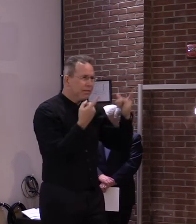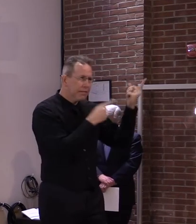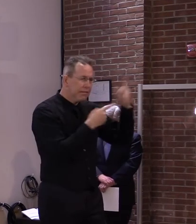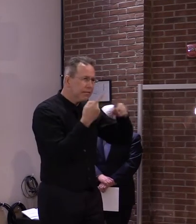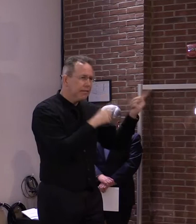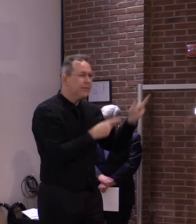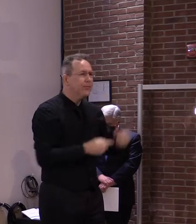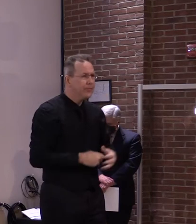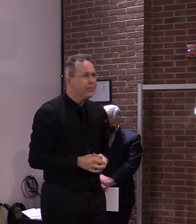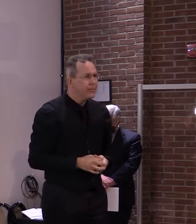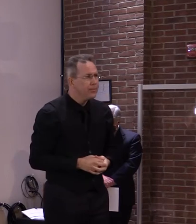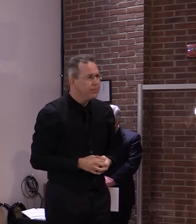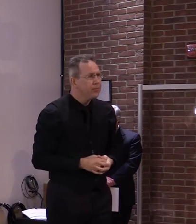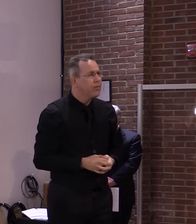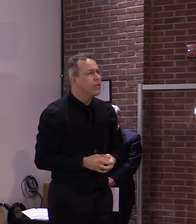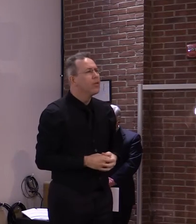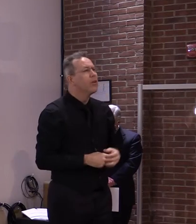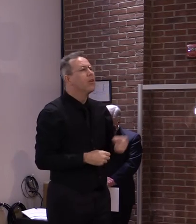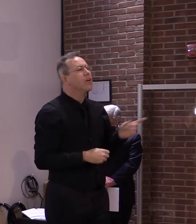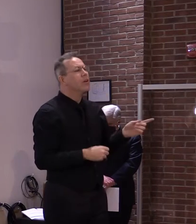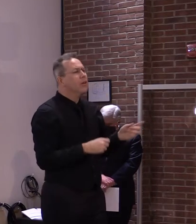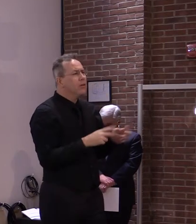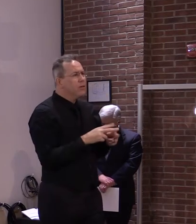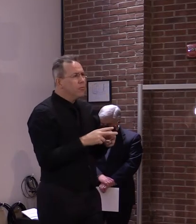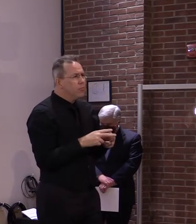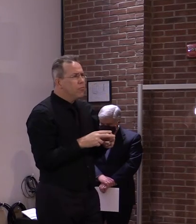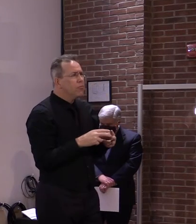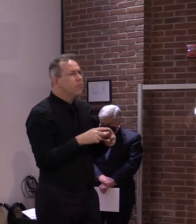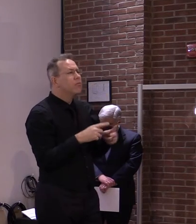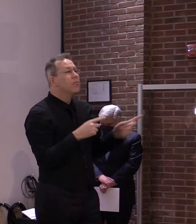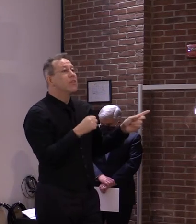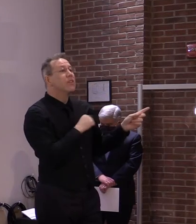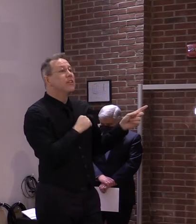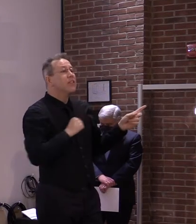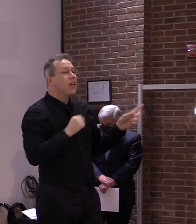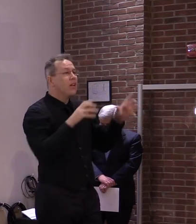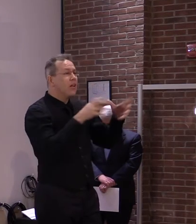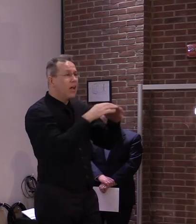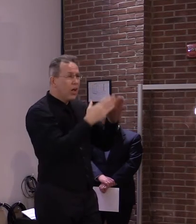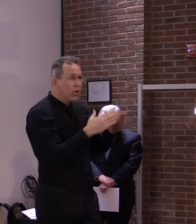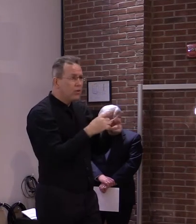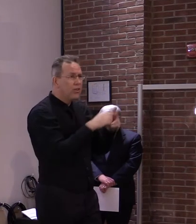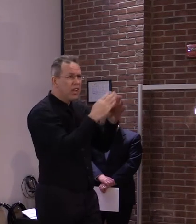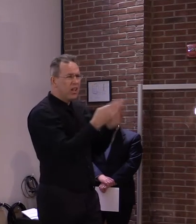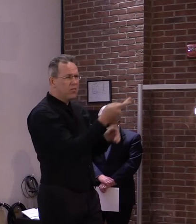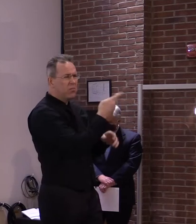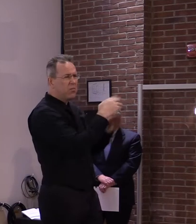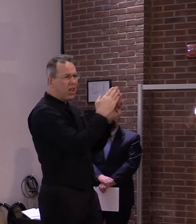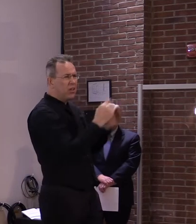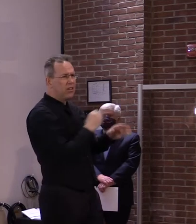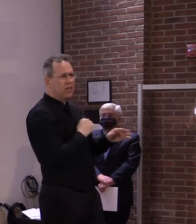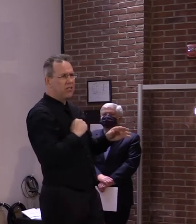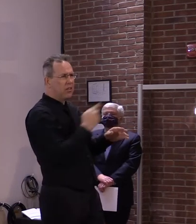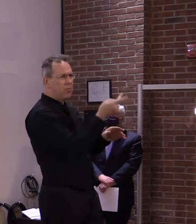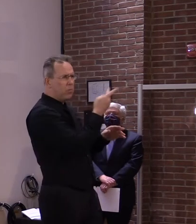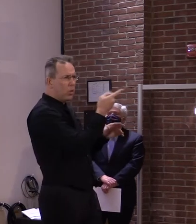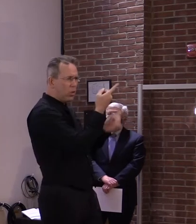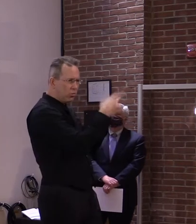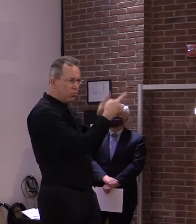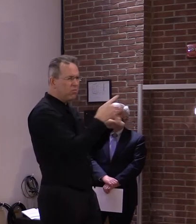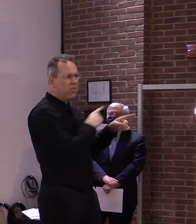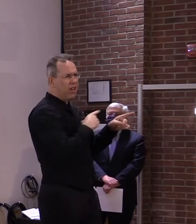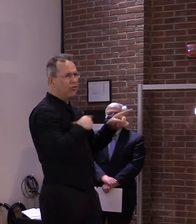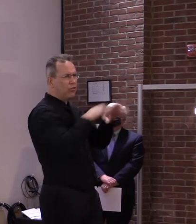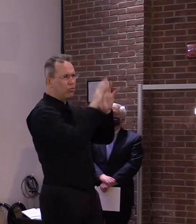speak if you if you can think about it in that way so we'll see what what happens from there but if they turn them down i have